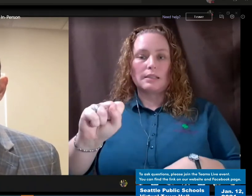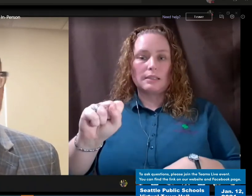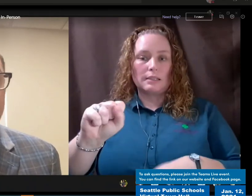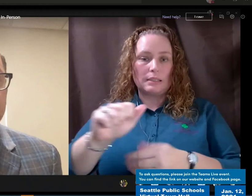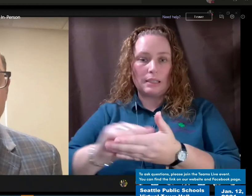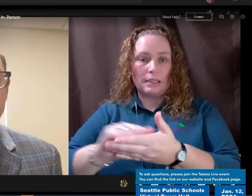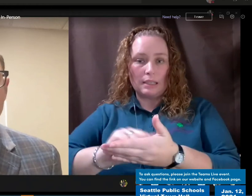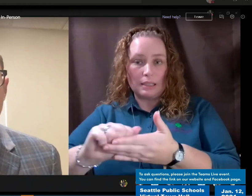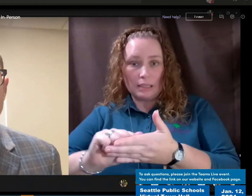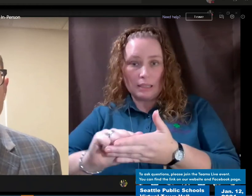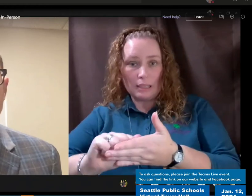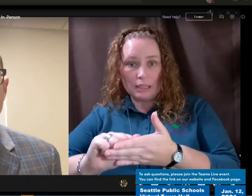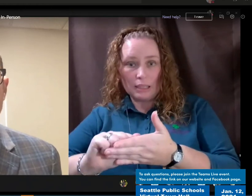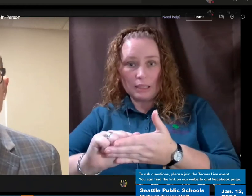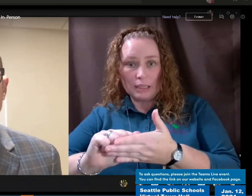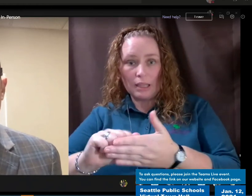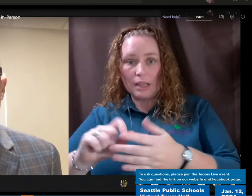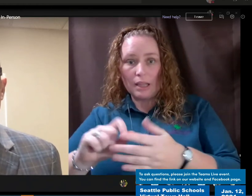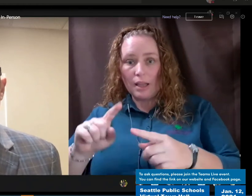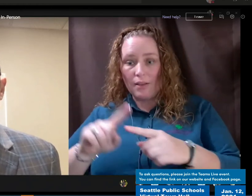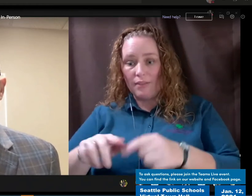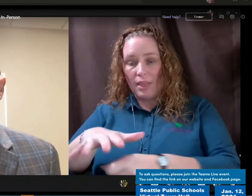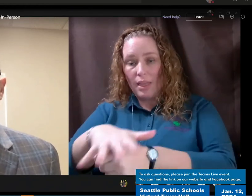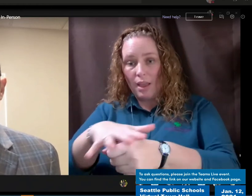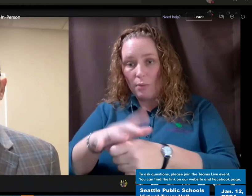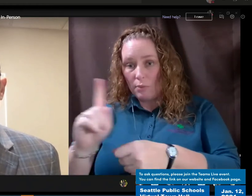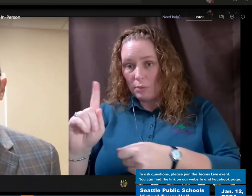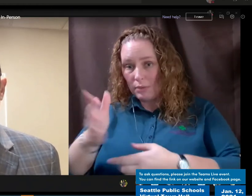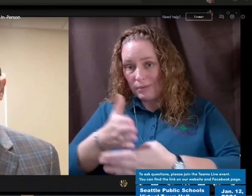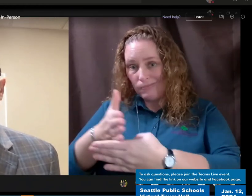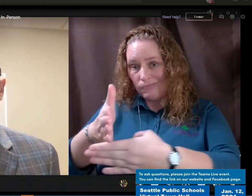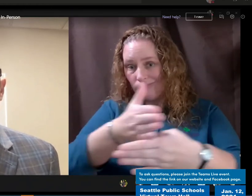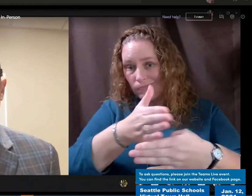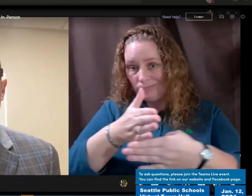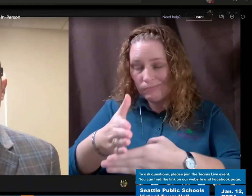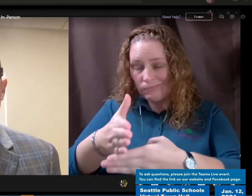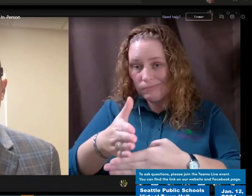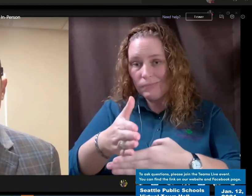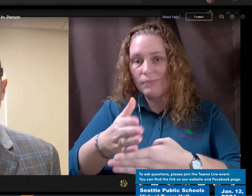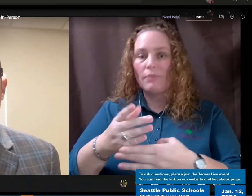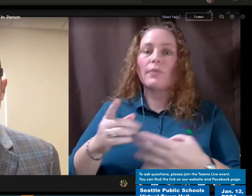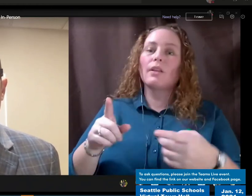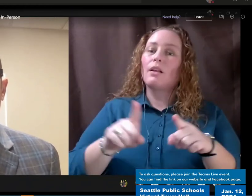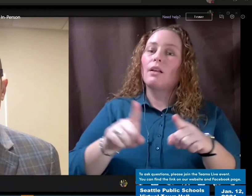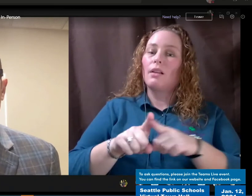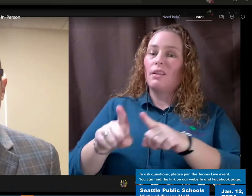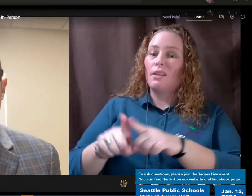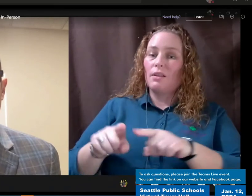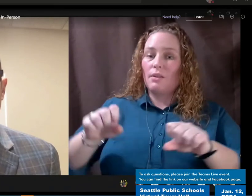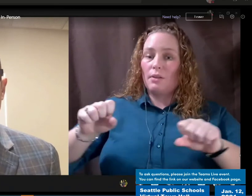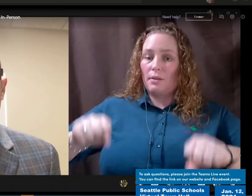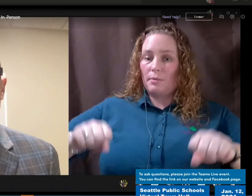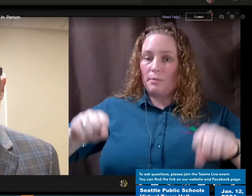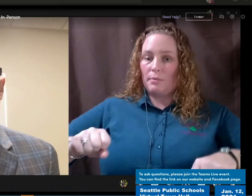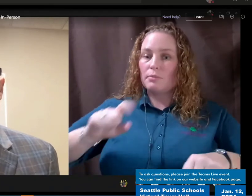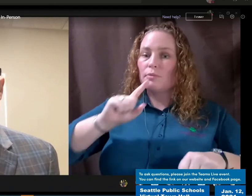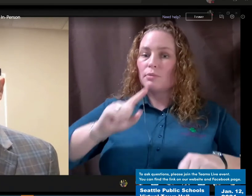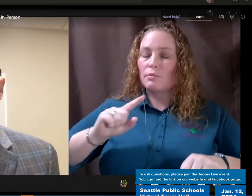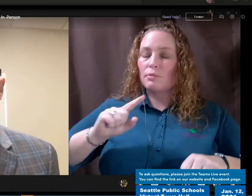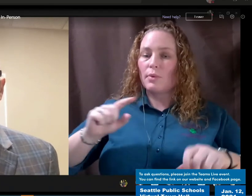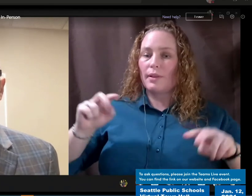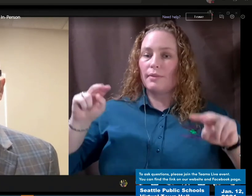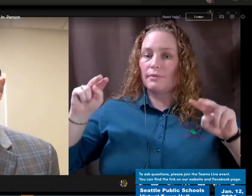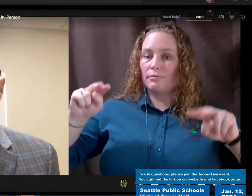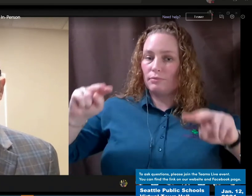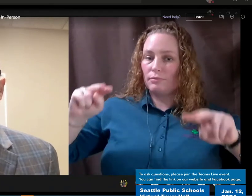of our different or common areas, and then just overall ability for us to make sure that we have supervision or folks when they